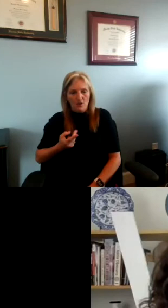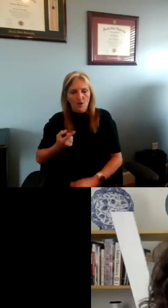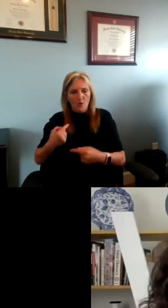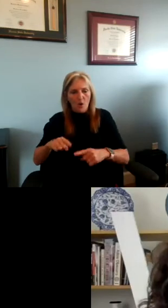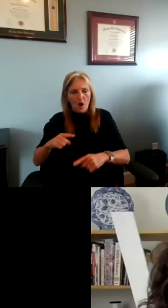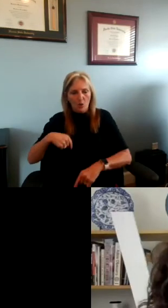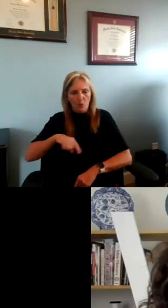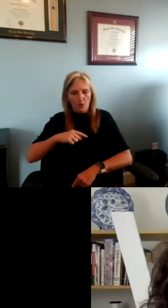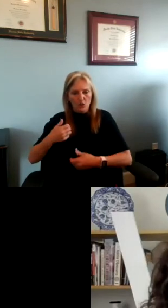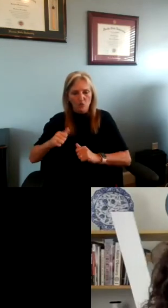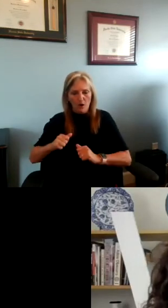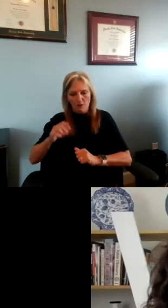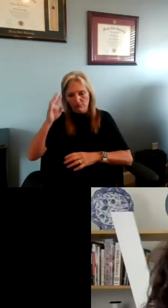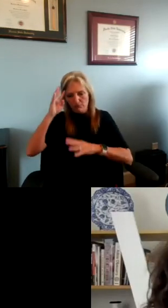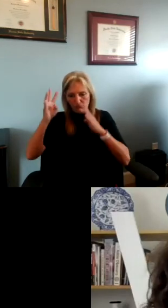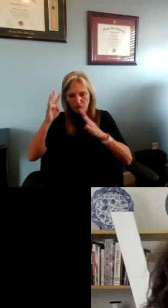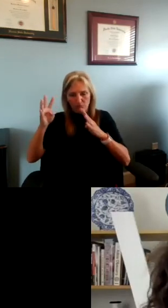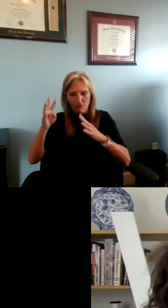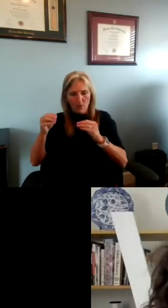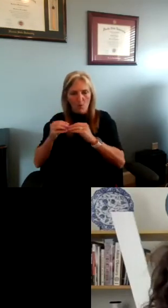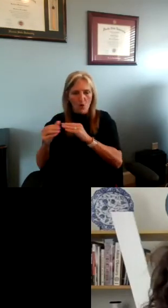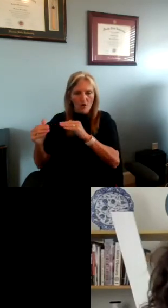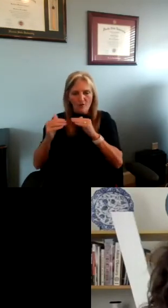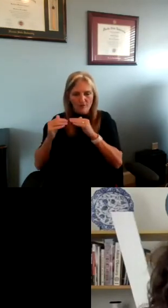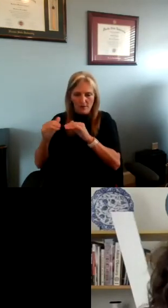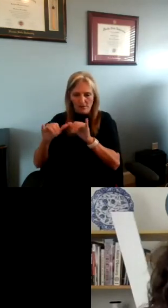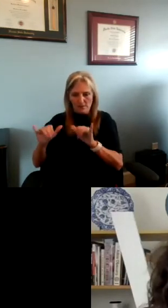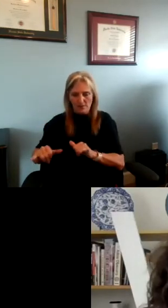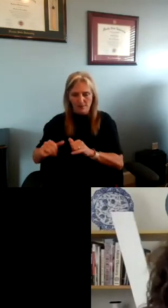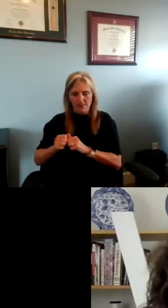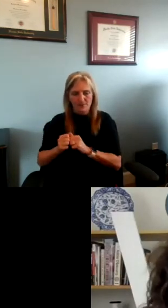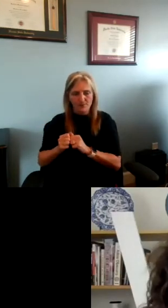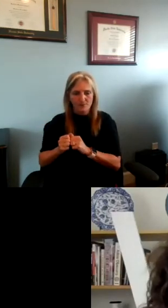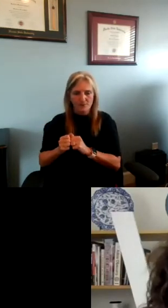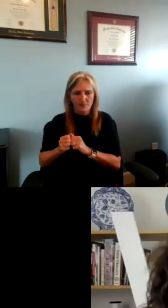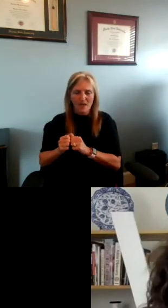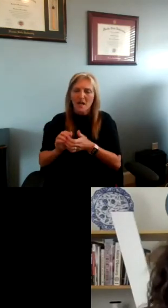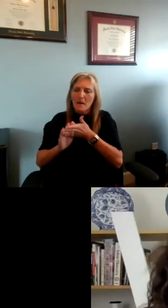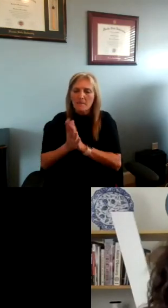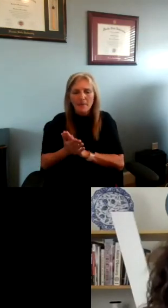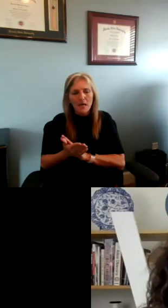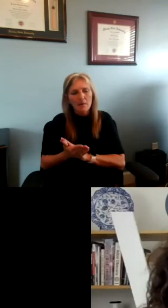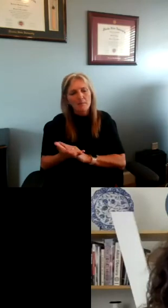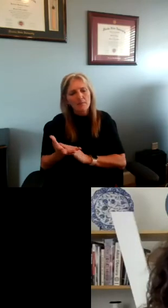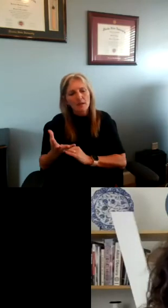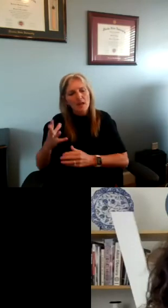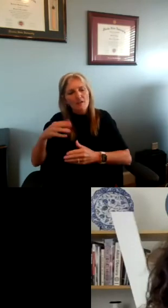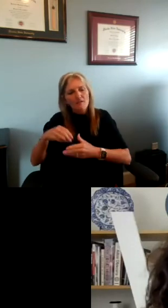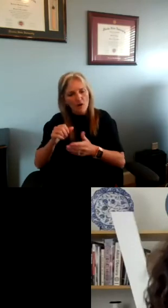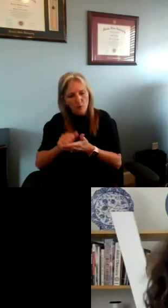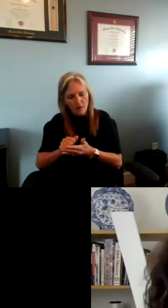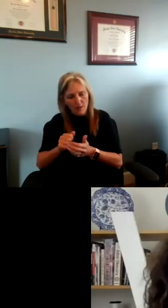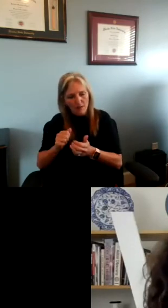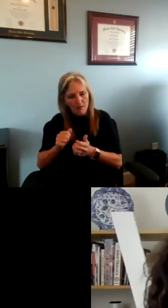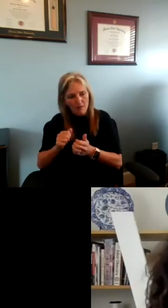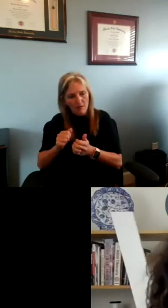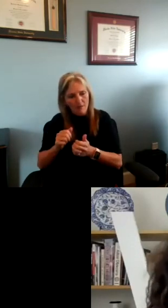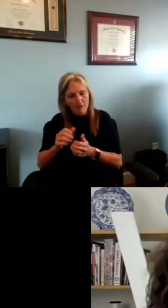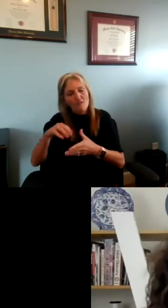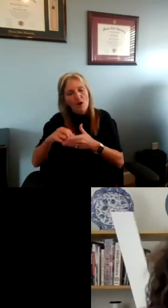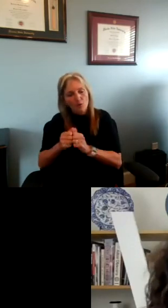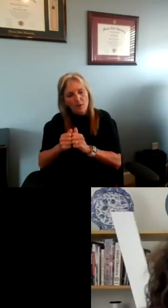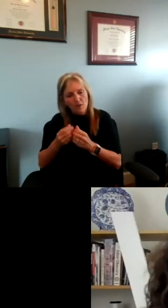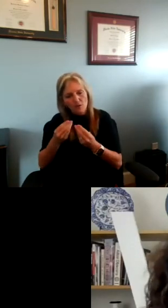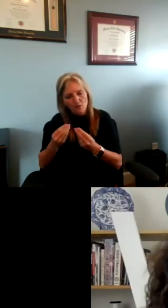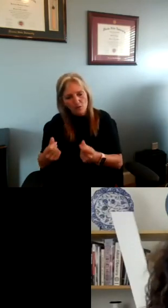create a more fair and just system. Become part of the solution and not part of the problem. So I